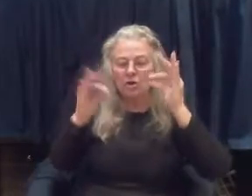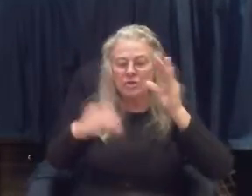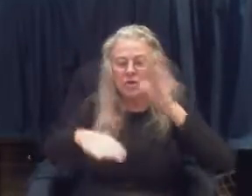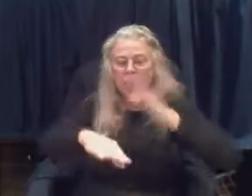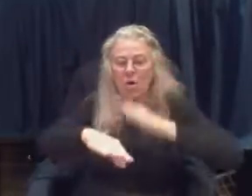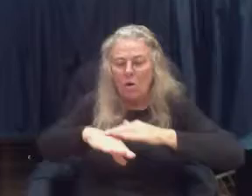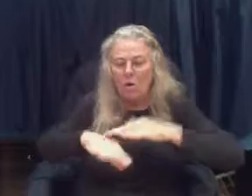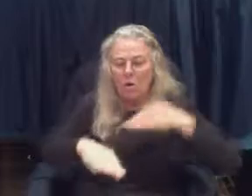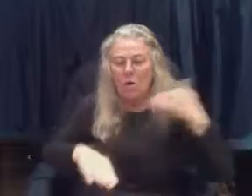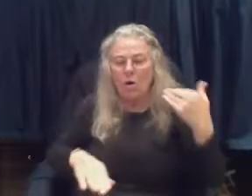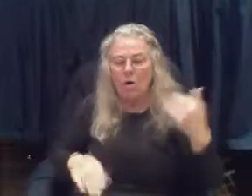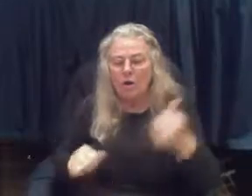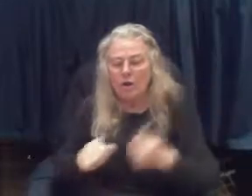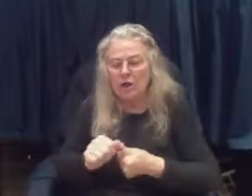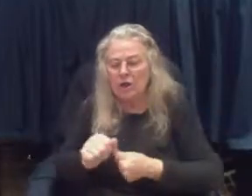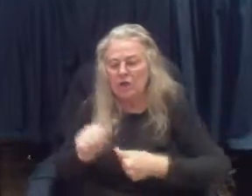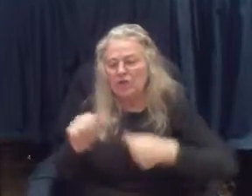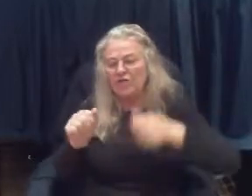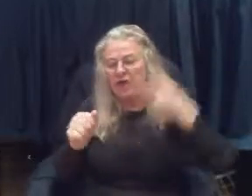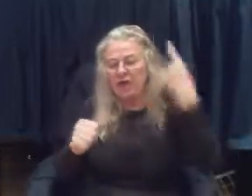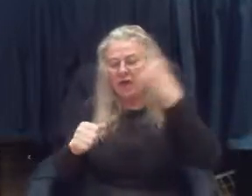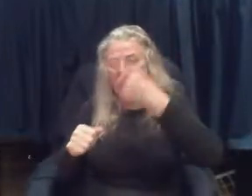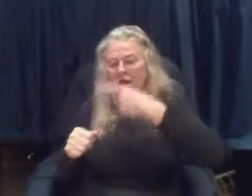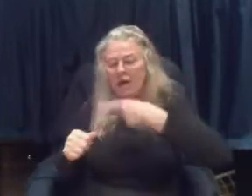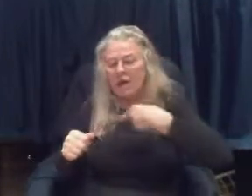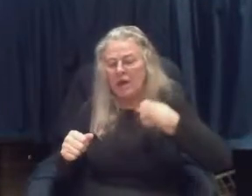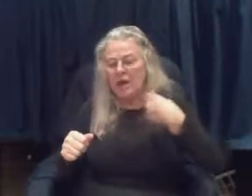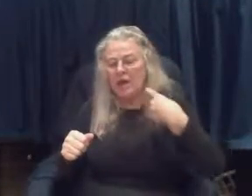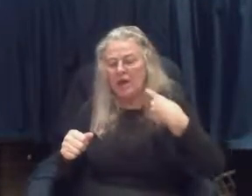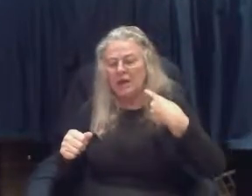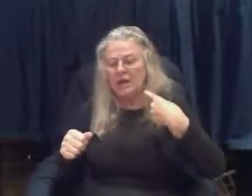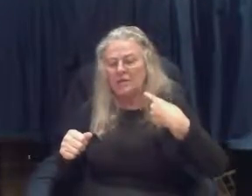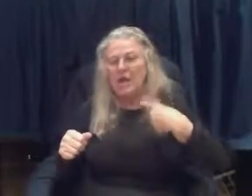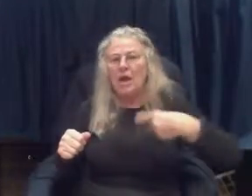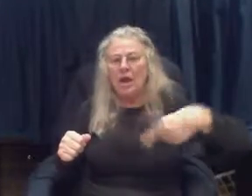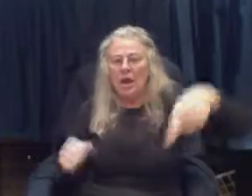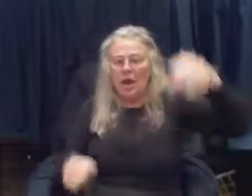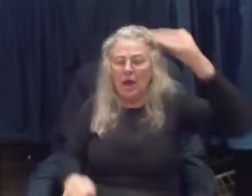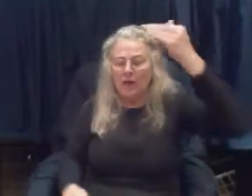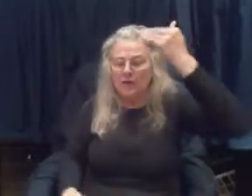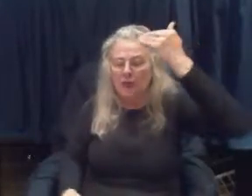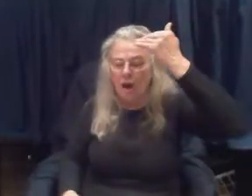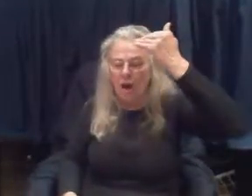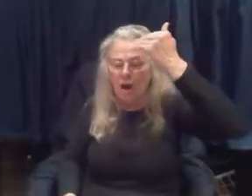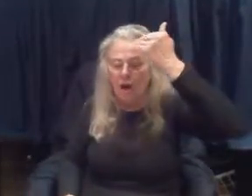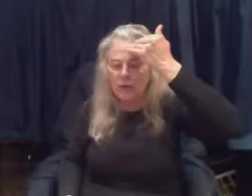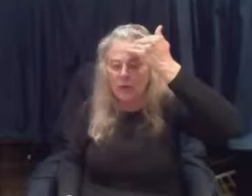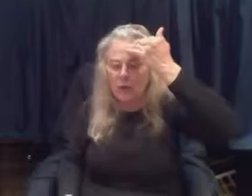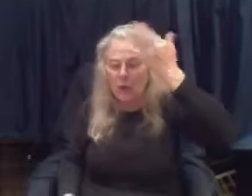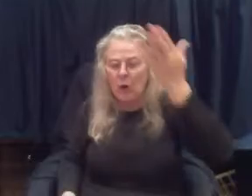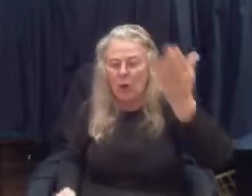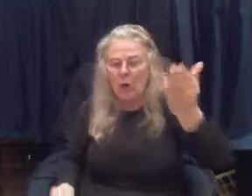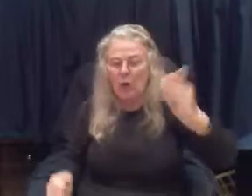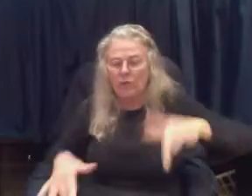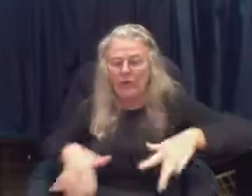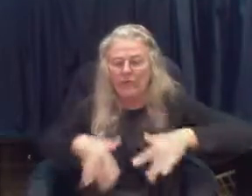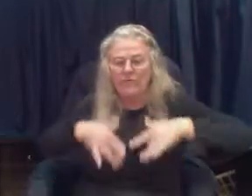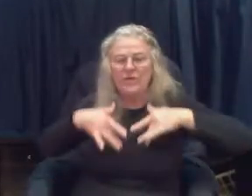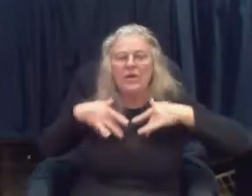expressions on each face, and I know they